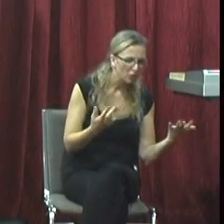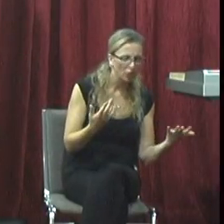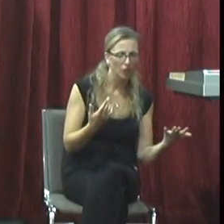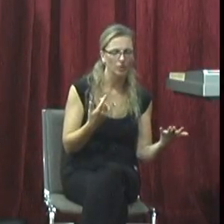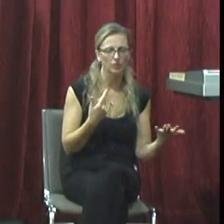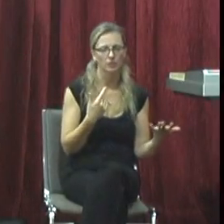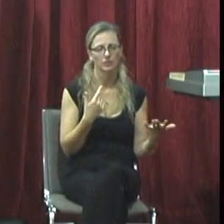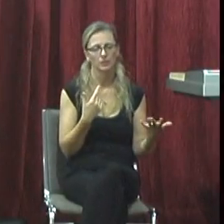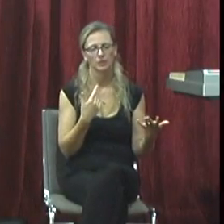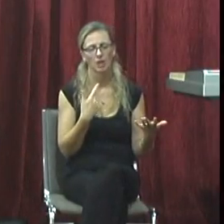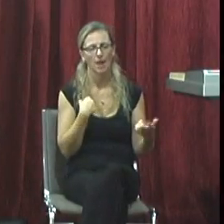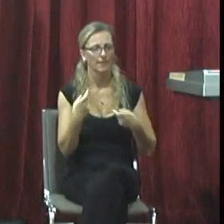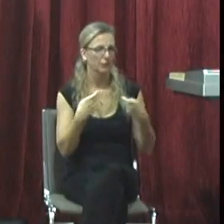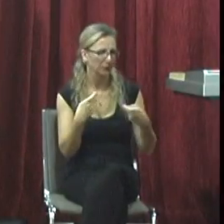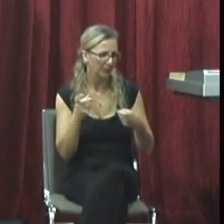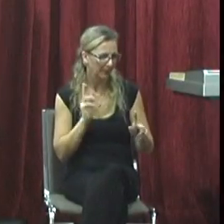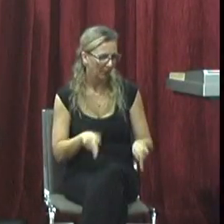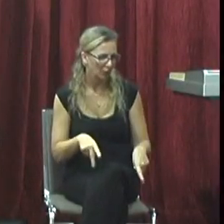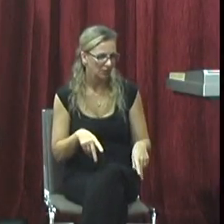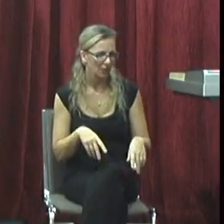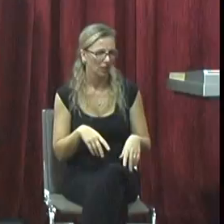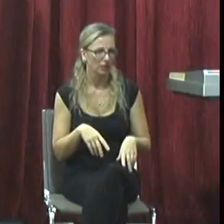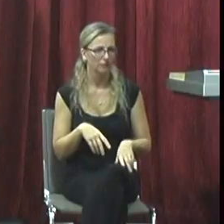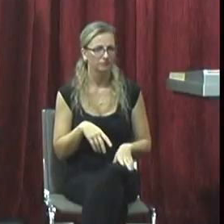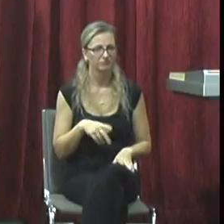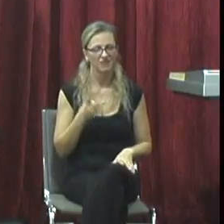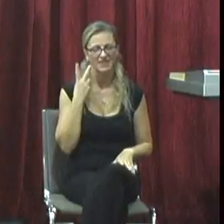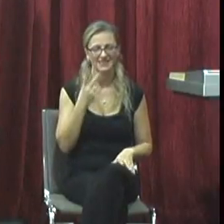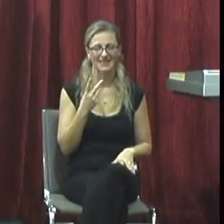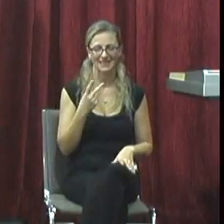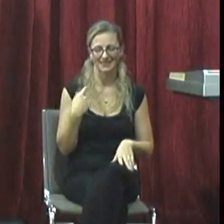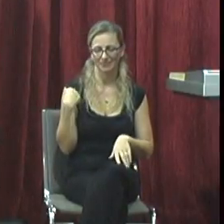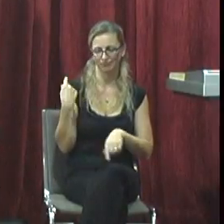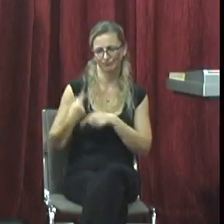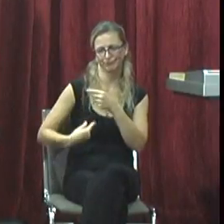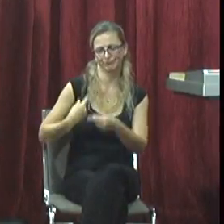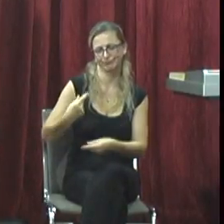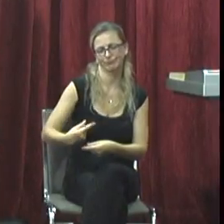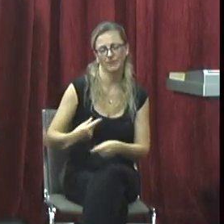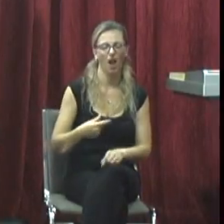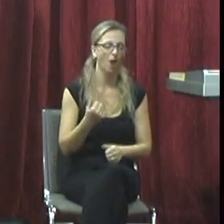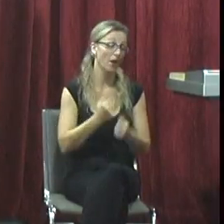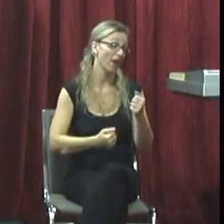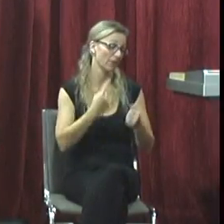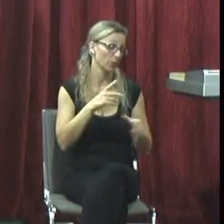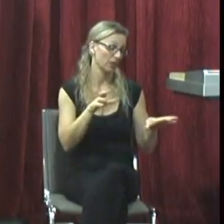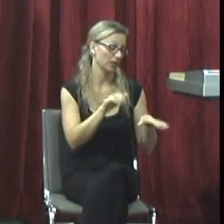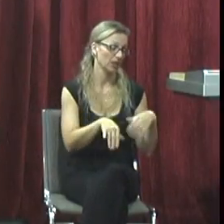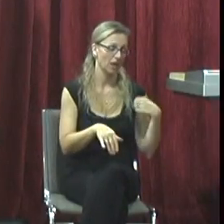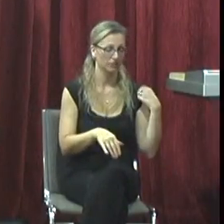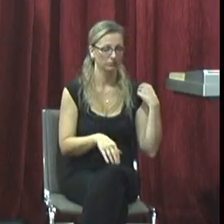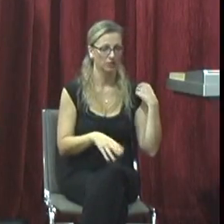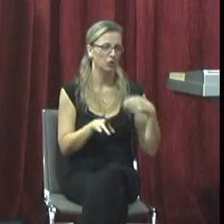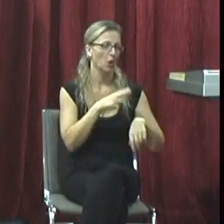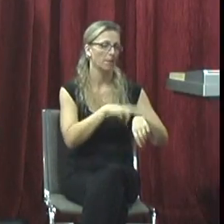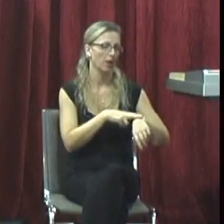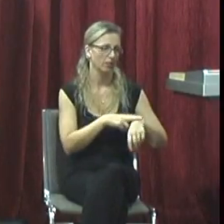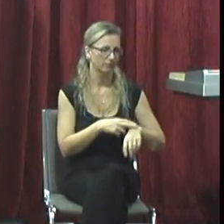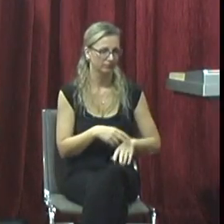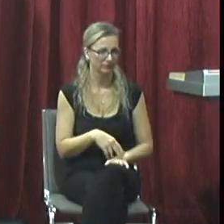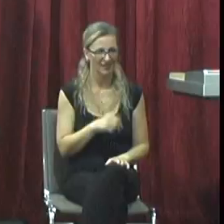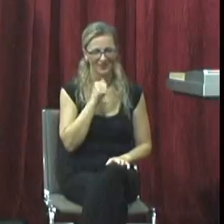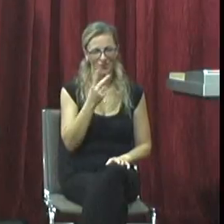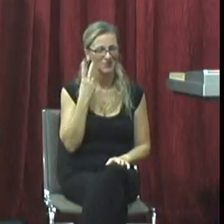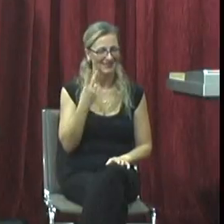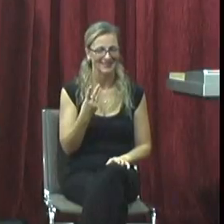person. I'm a controlling person. They see it as a trait, a human trait, and they say, well, everybody does that. And they don't see it as their